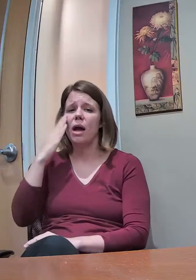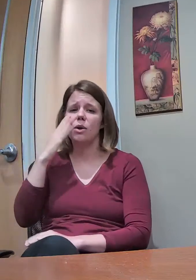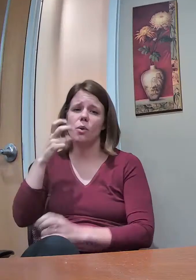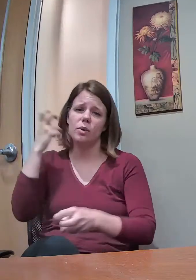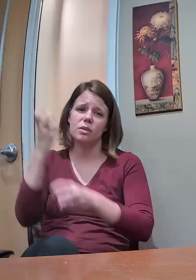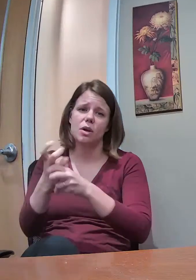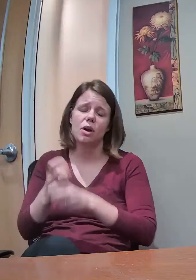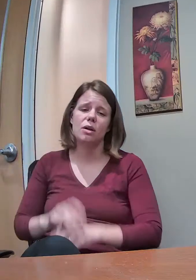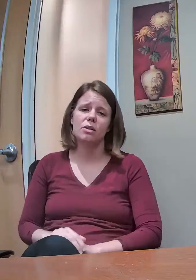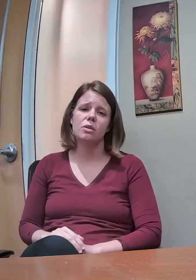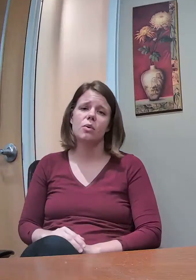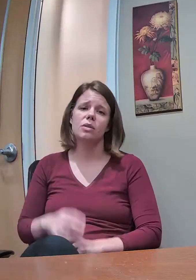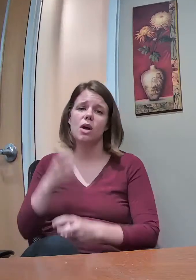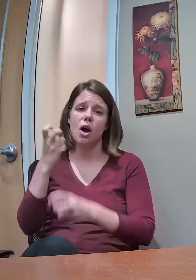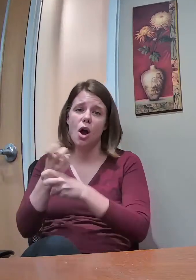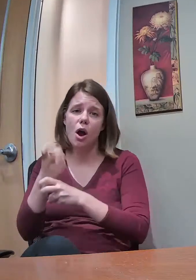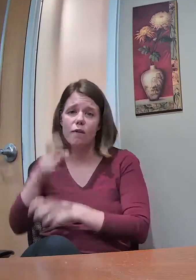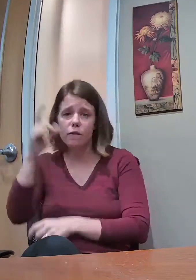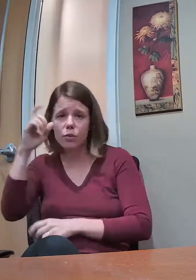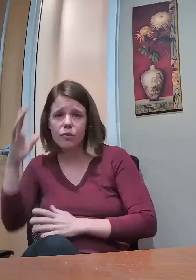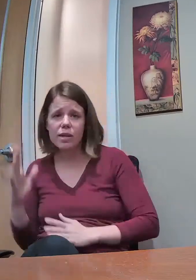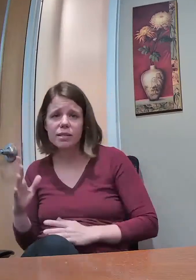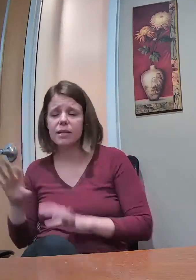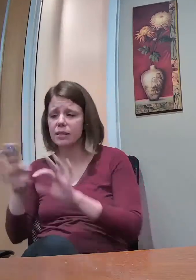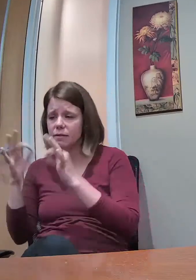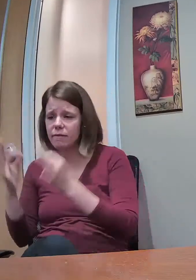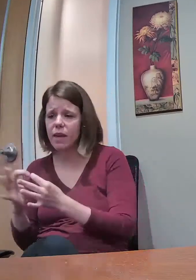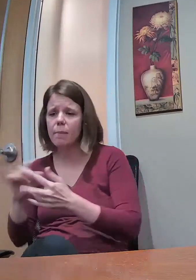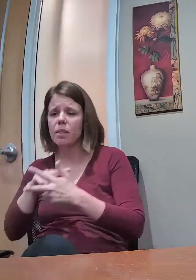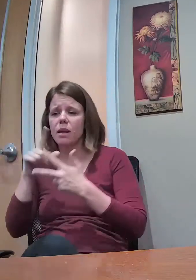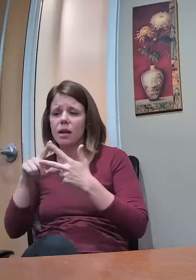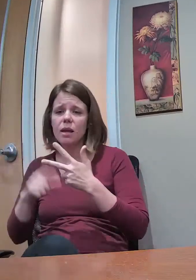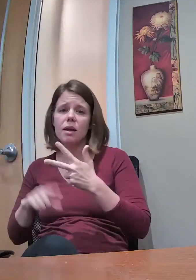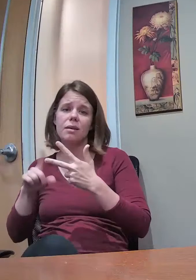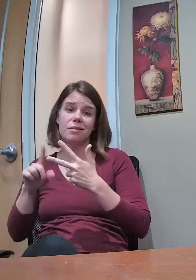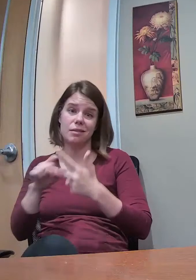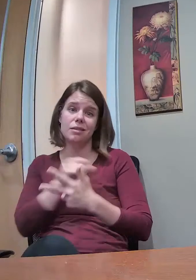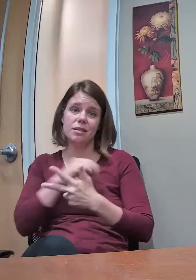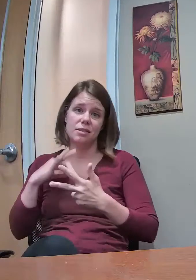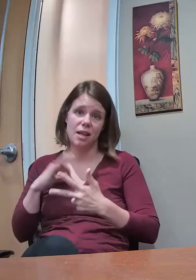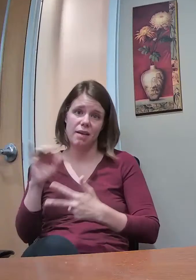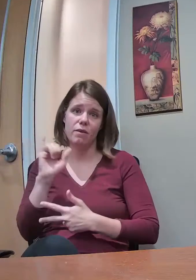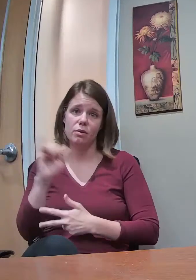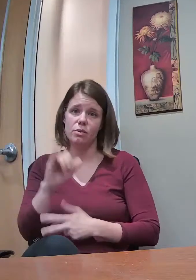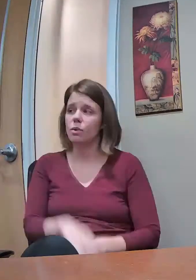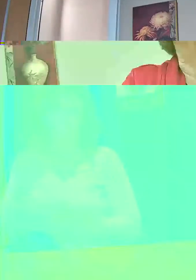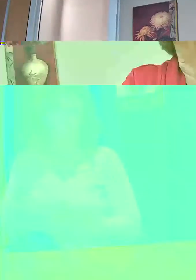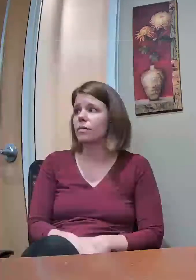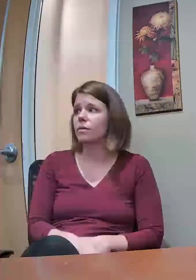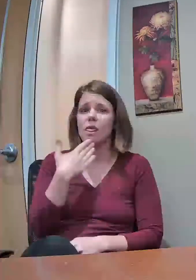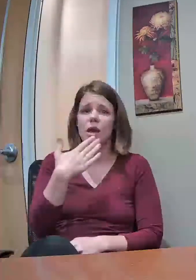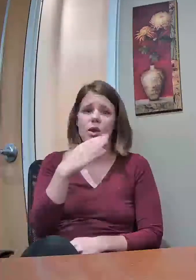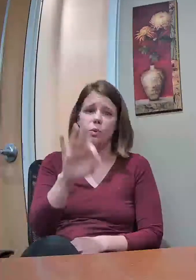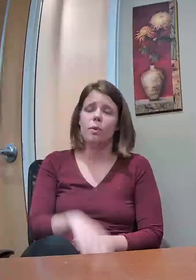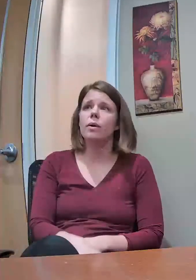too, because the staff, it's not something they want to do. So thank you for that comment.